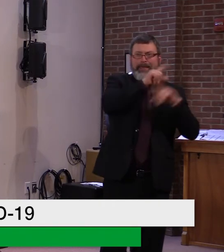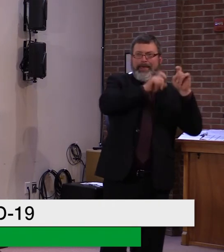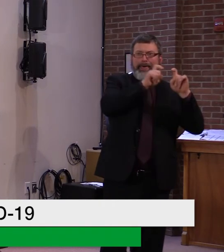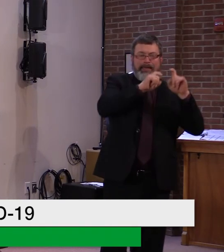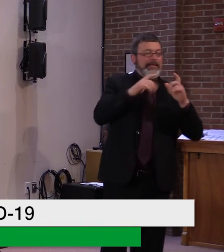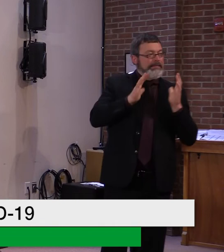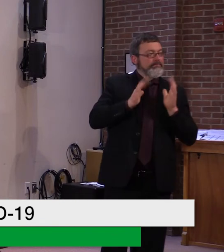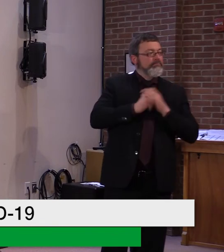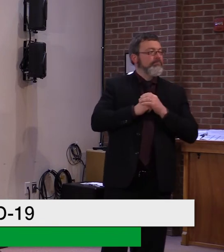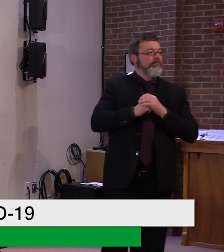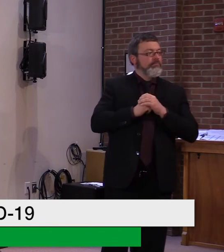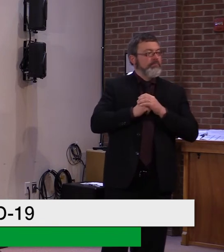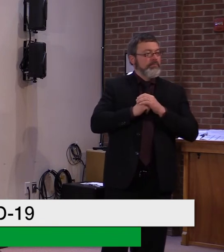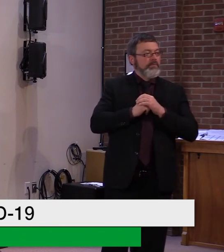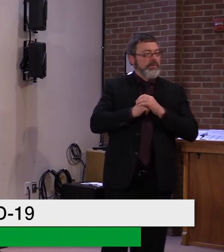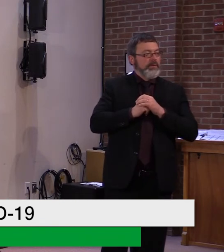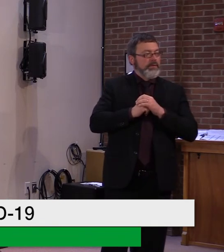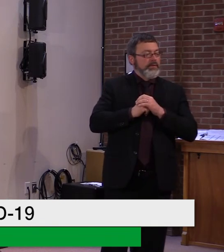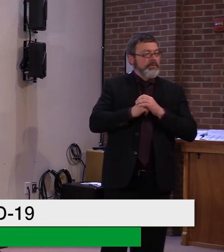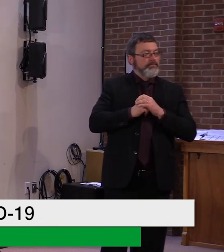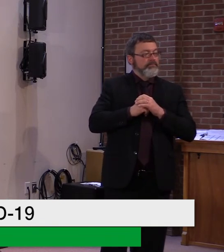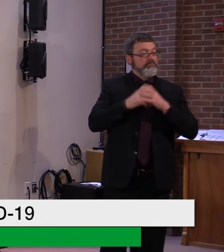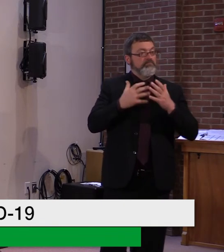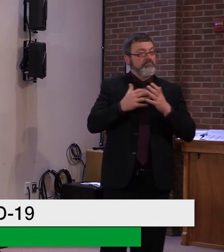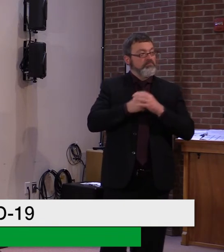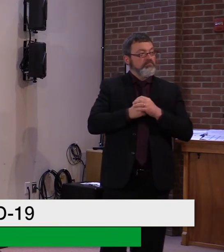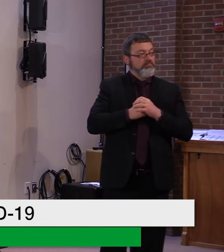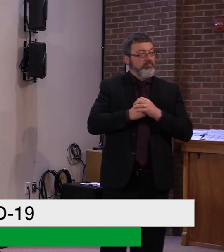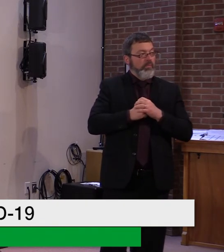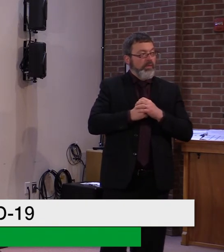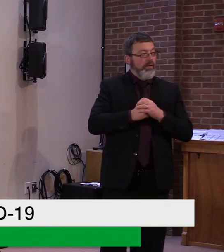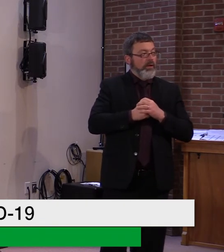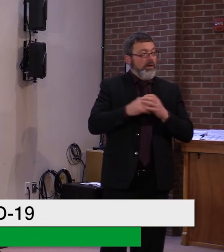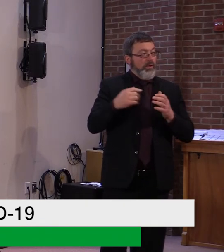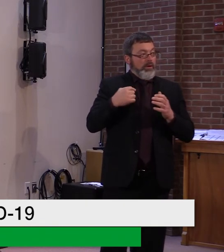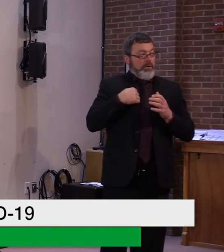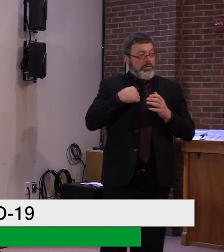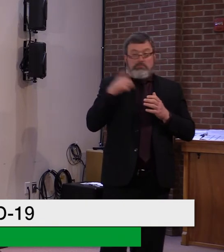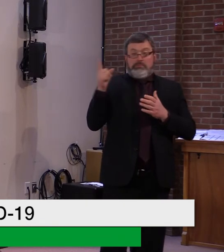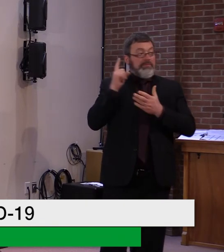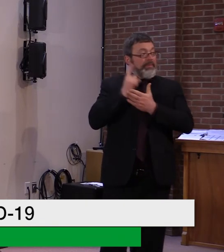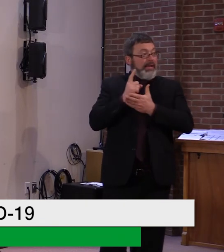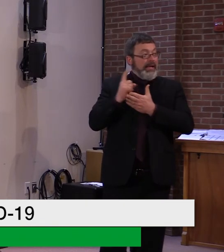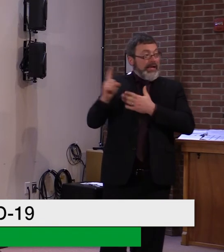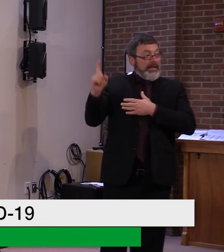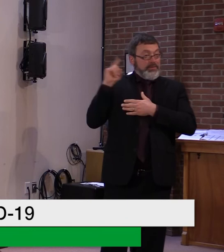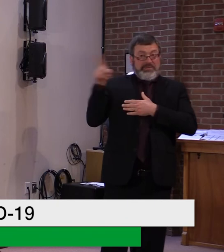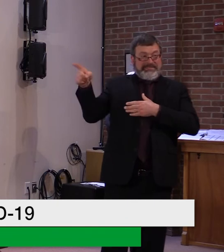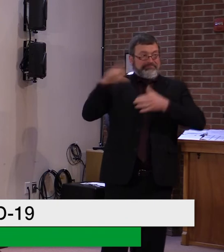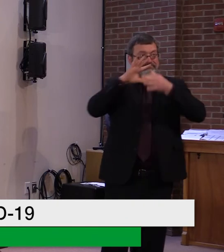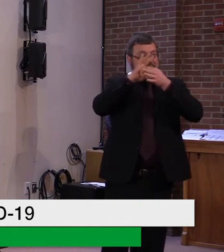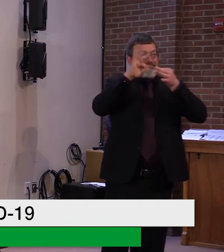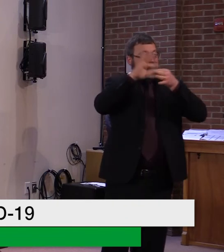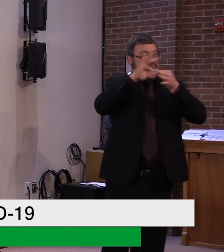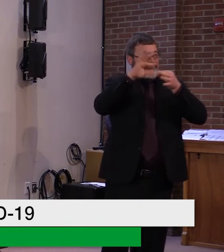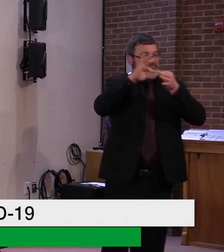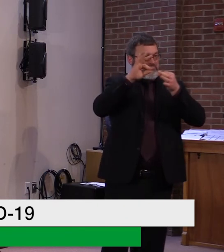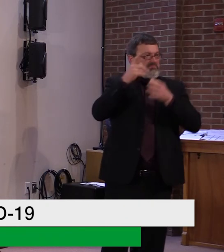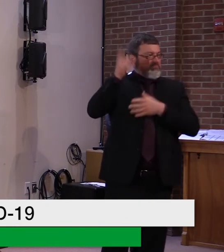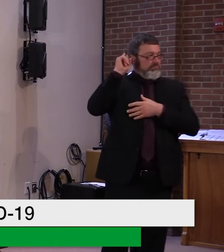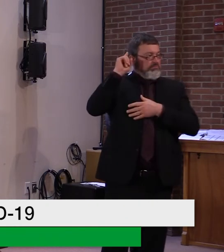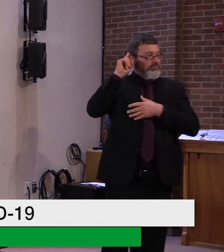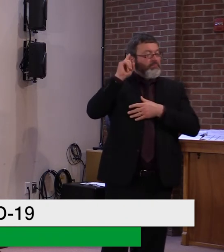clarifications outlined earlier already in place with last week's announcement and when did you decide to make those